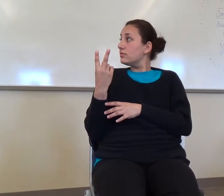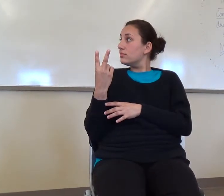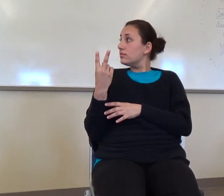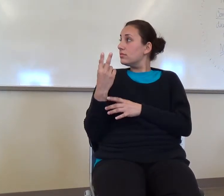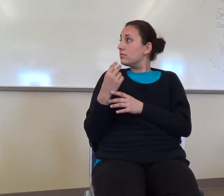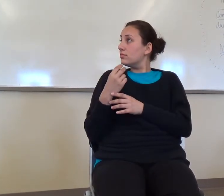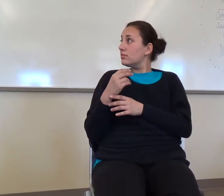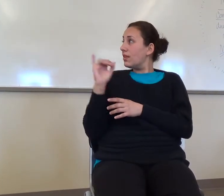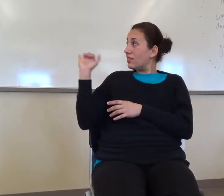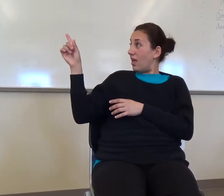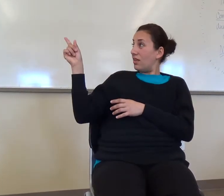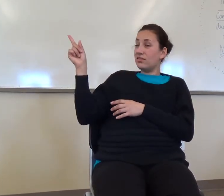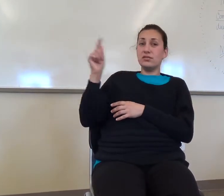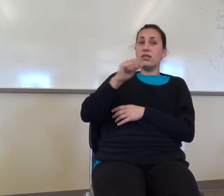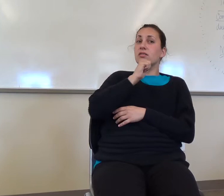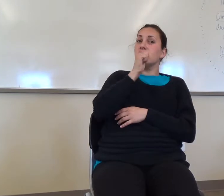is not a topic.